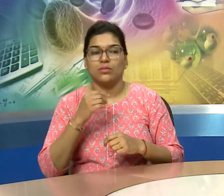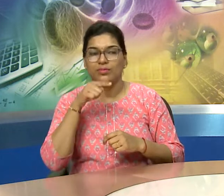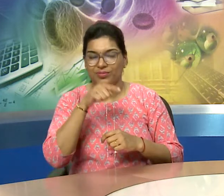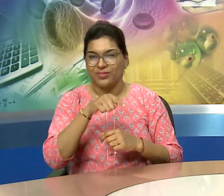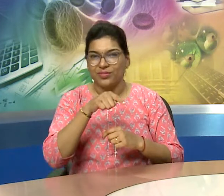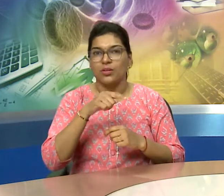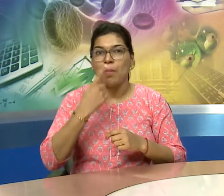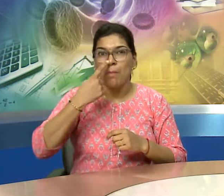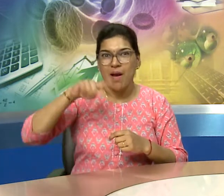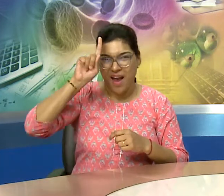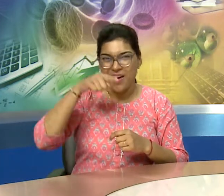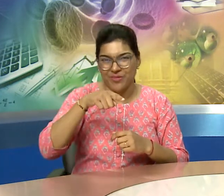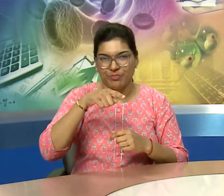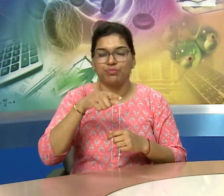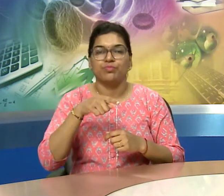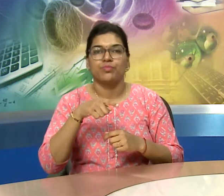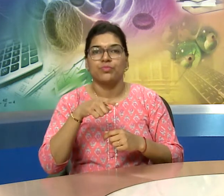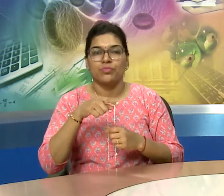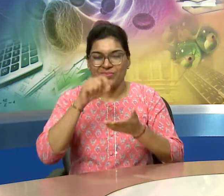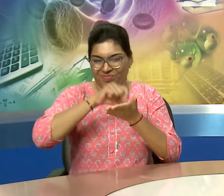And when the poet's mother